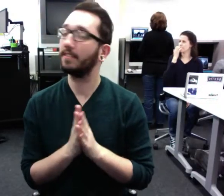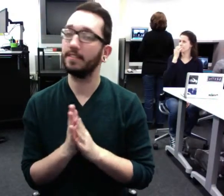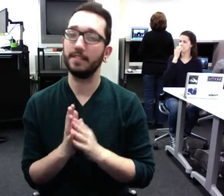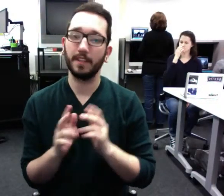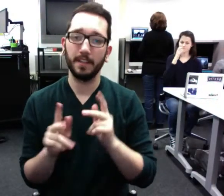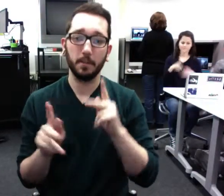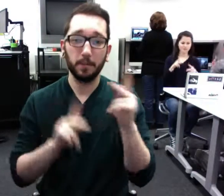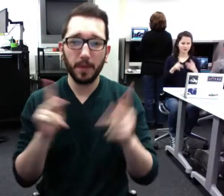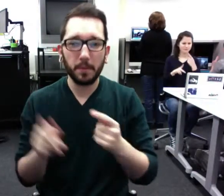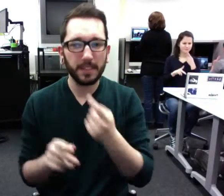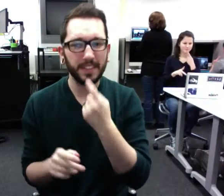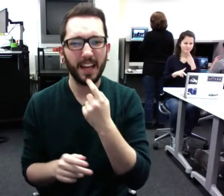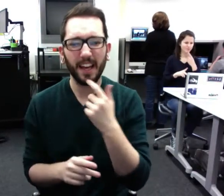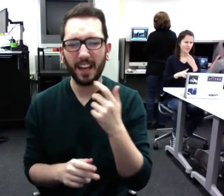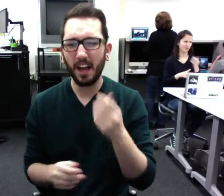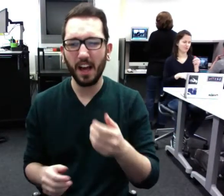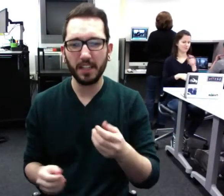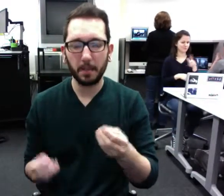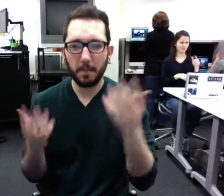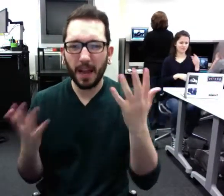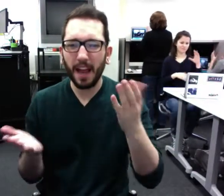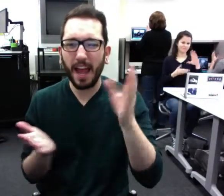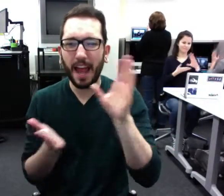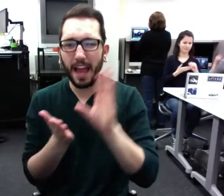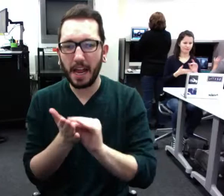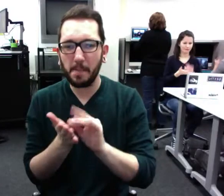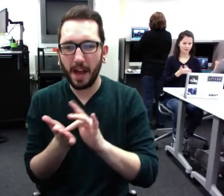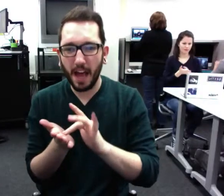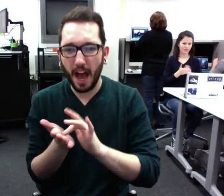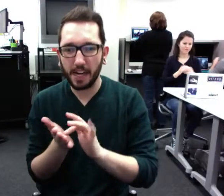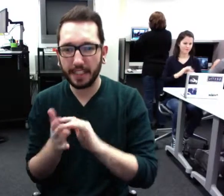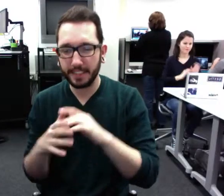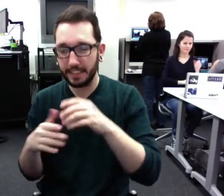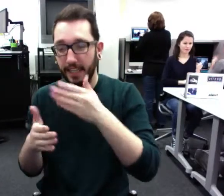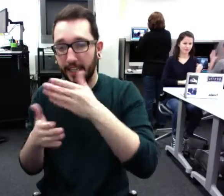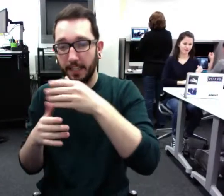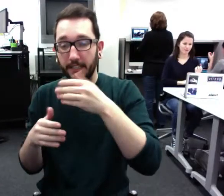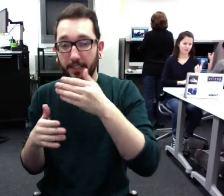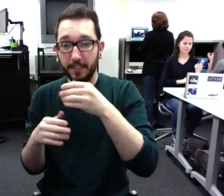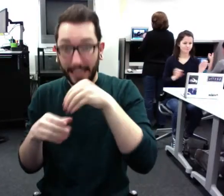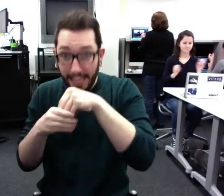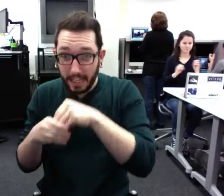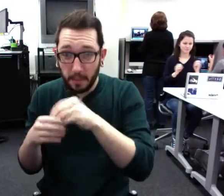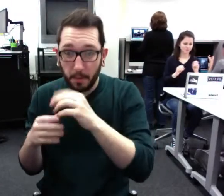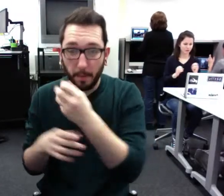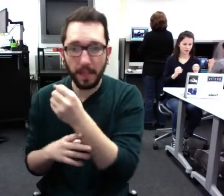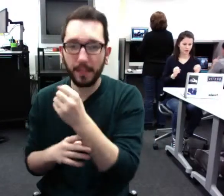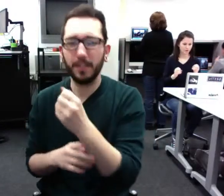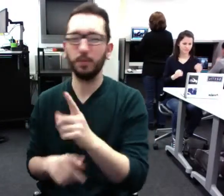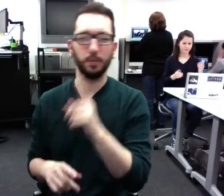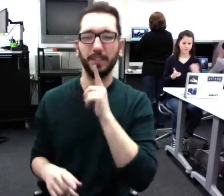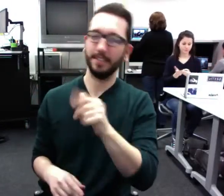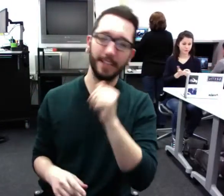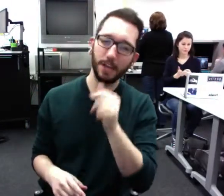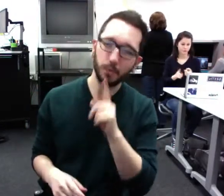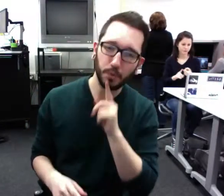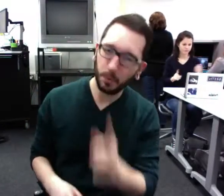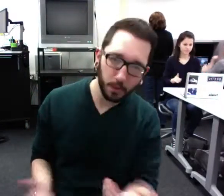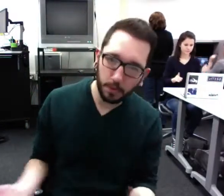people say, oh, there's all this antibiotics in milk. Nothing could be further from the truth. There are no antibiotics in your milk, and there